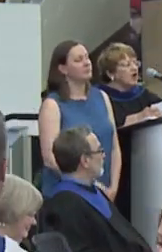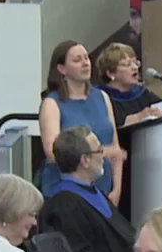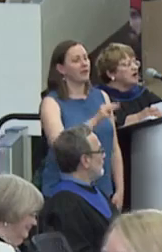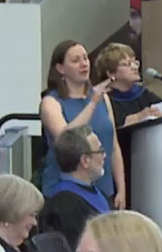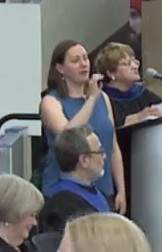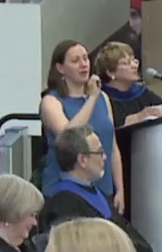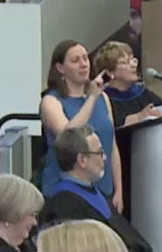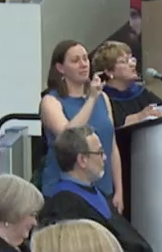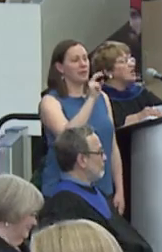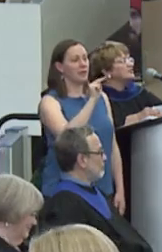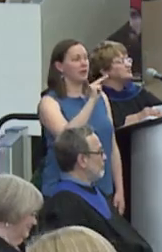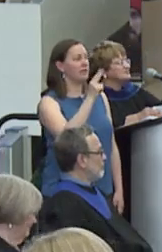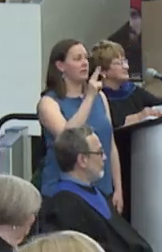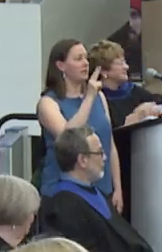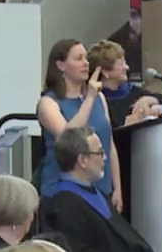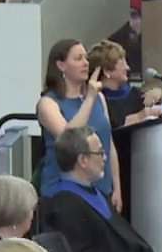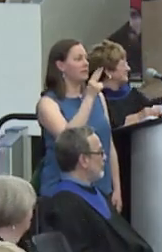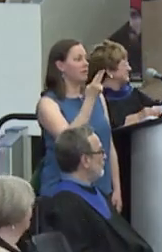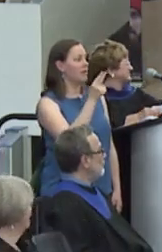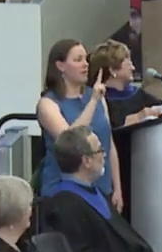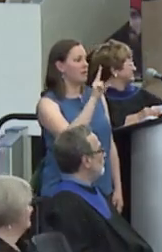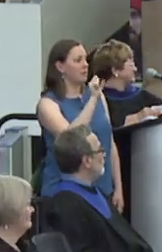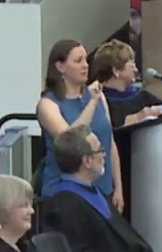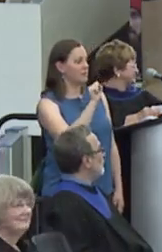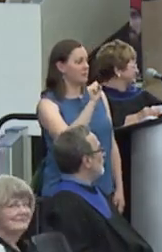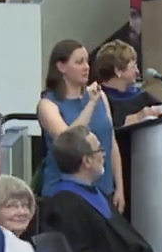Megan Hobbs with honors.